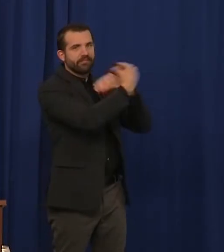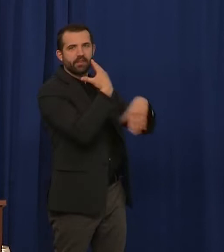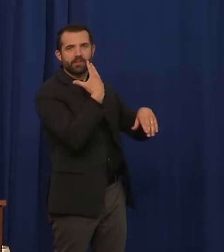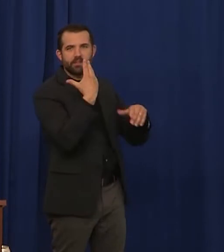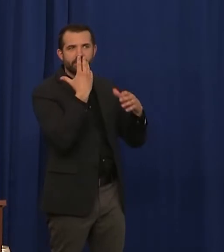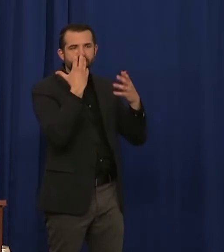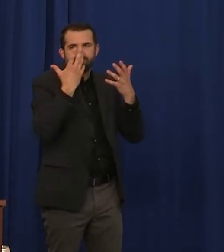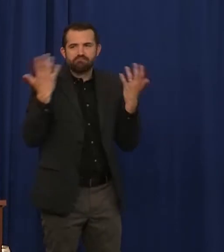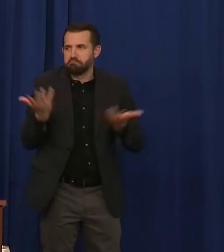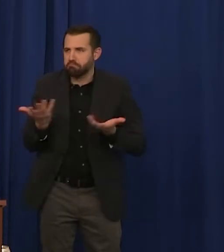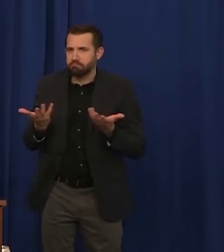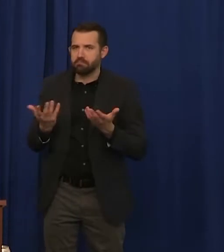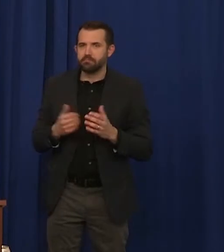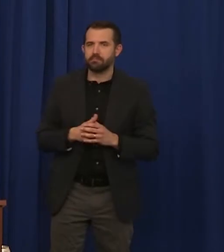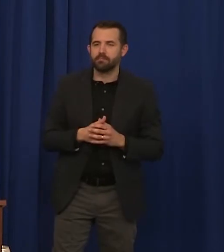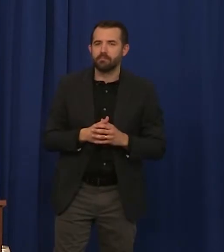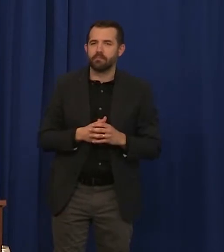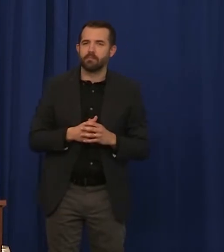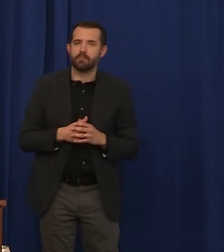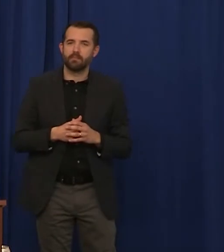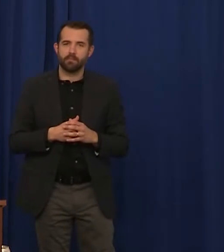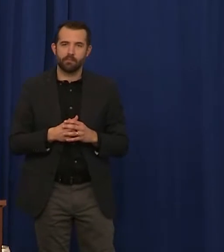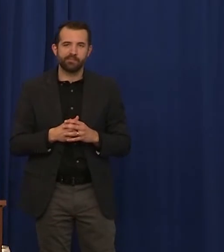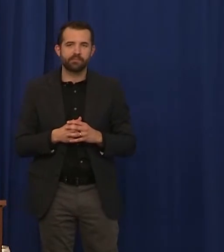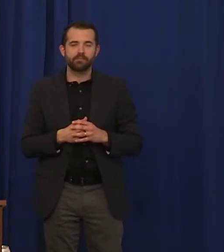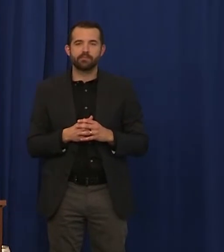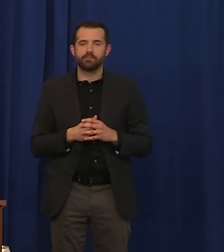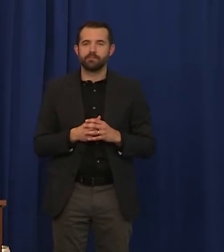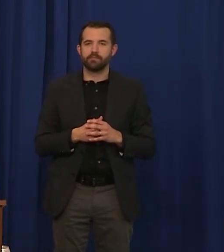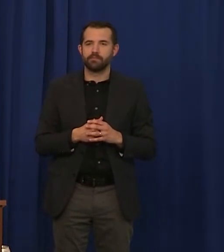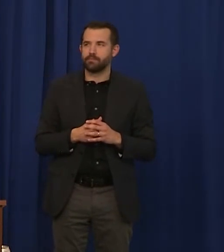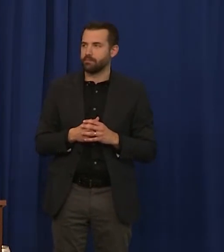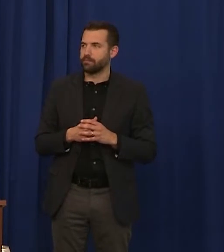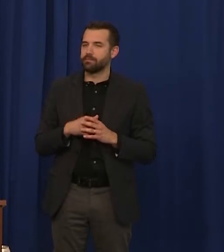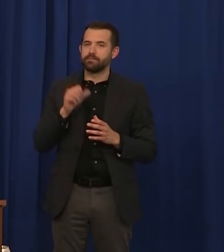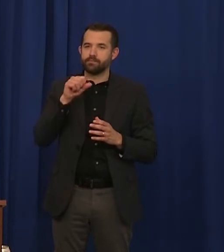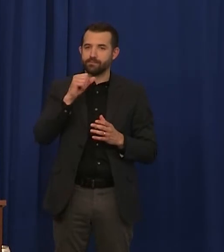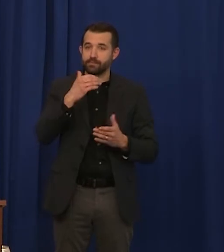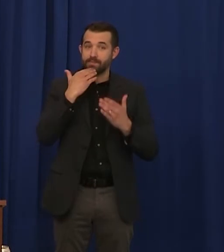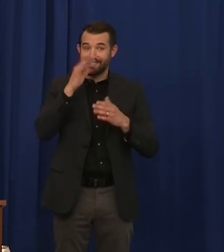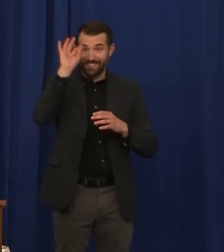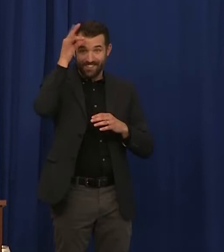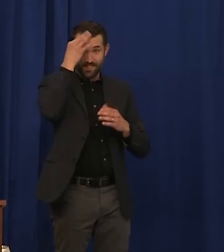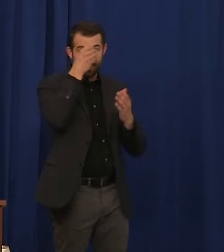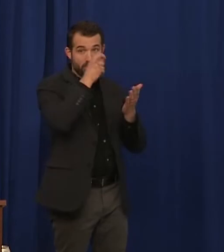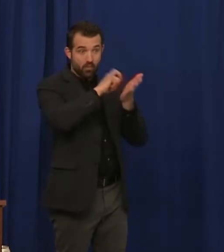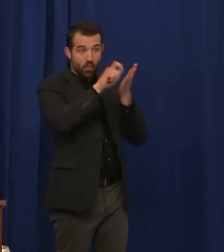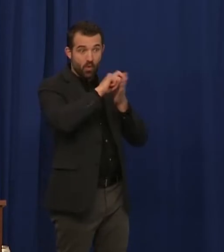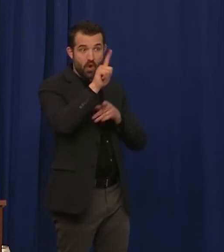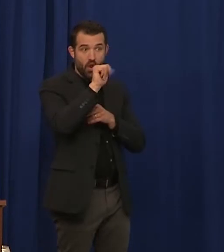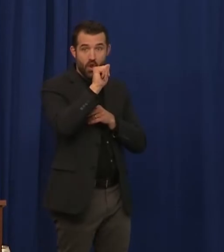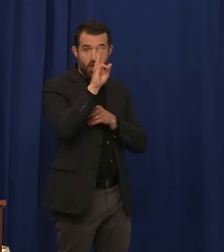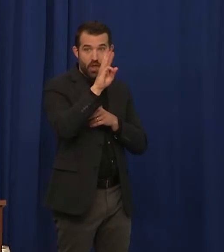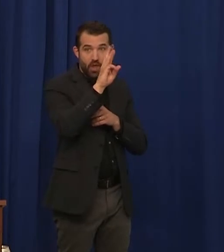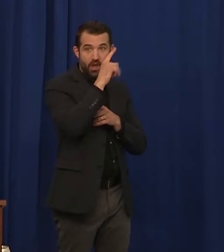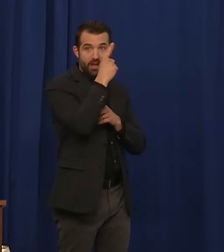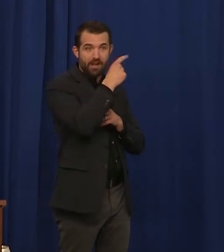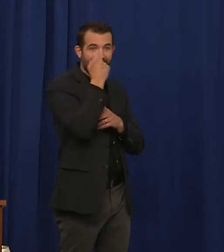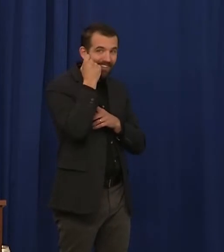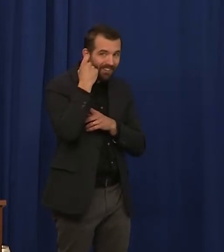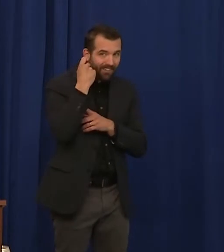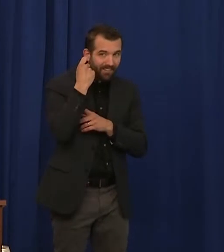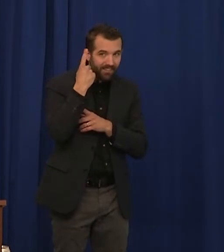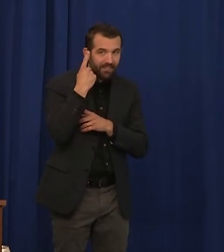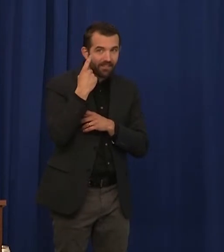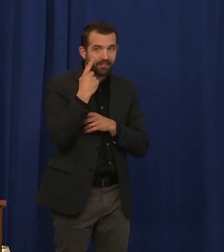are the way that the law is written. Again, these are people who are not traditionally